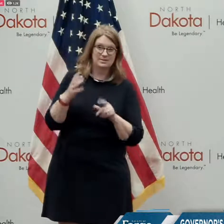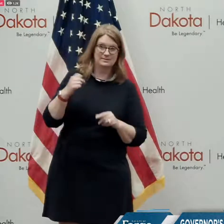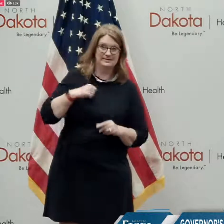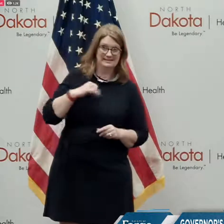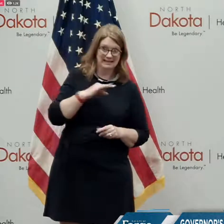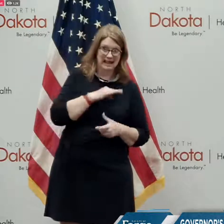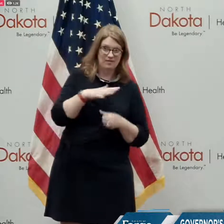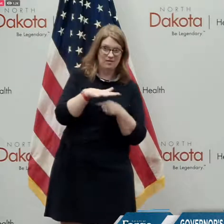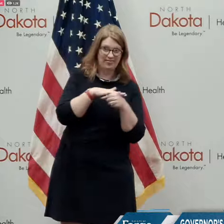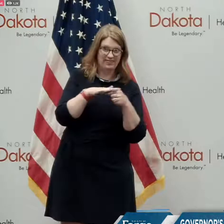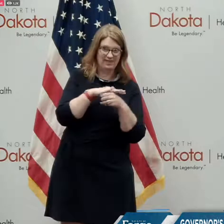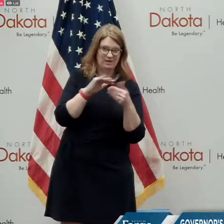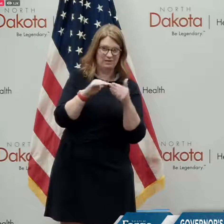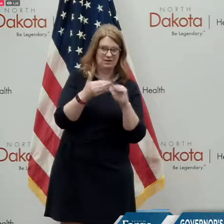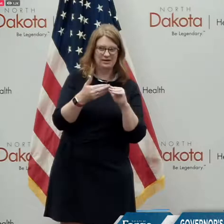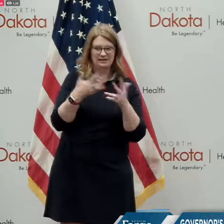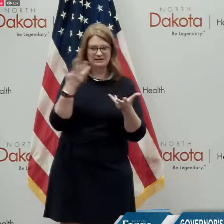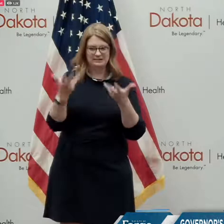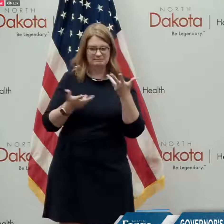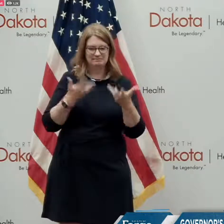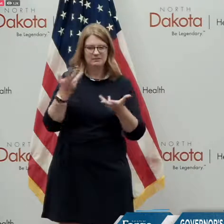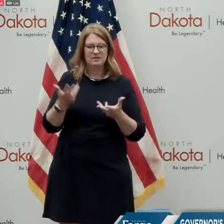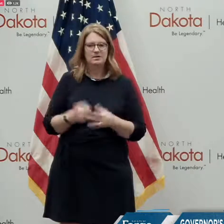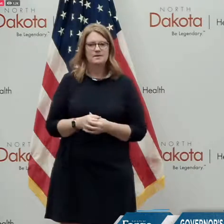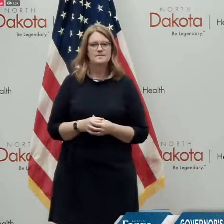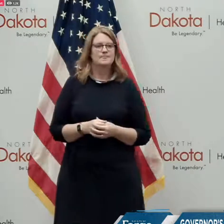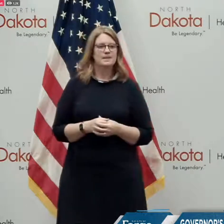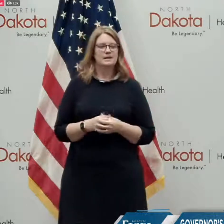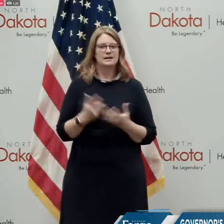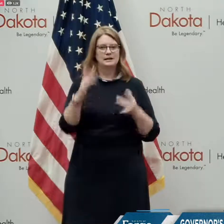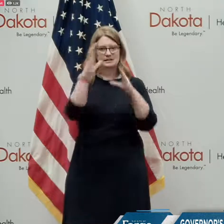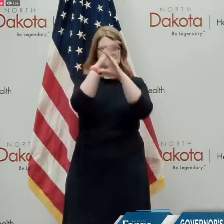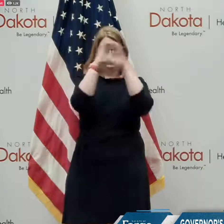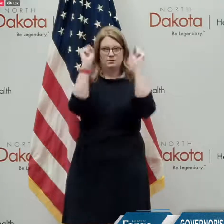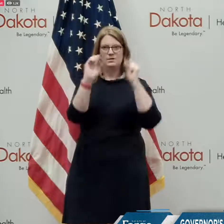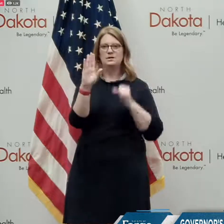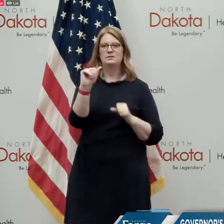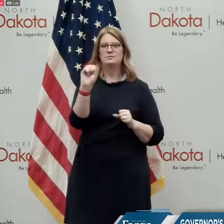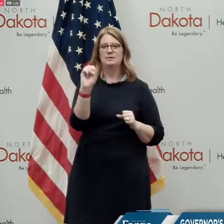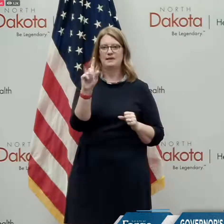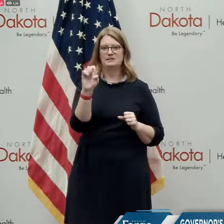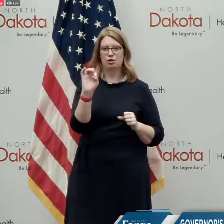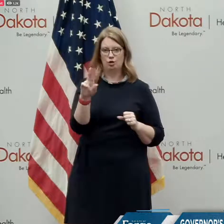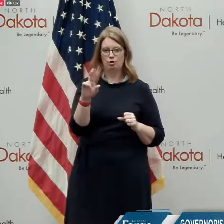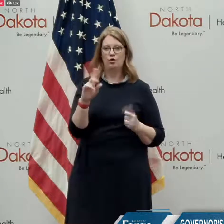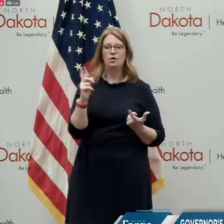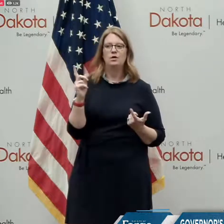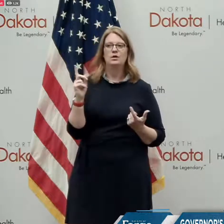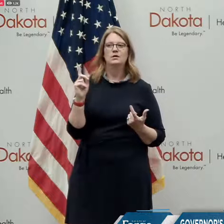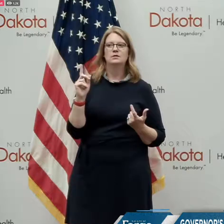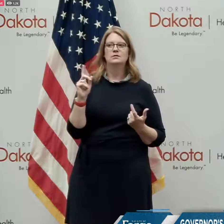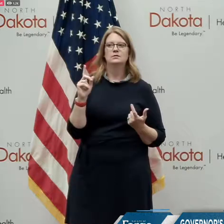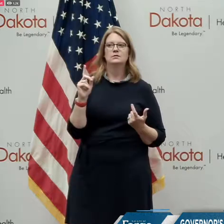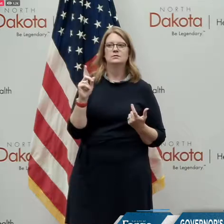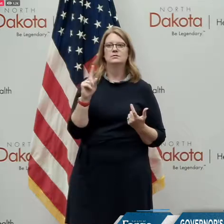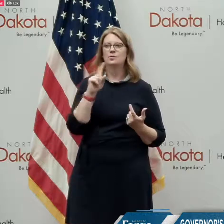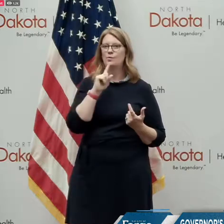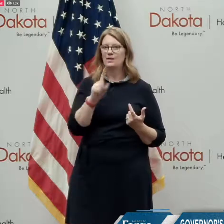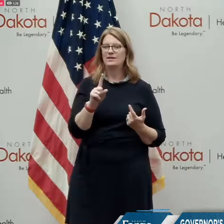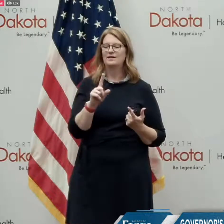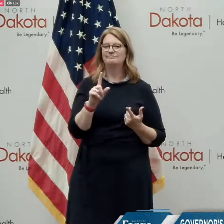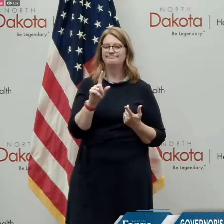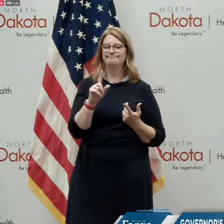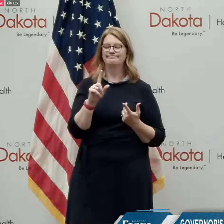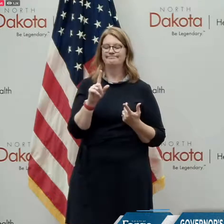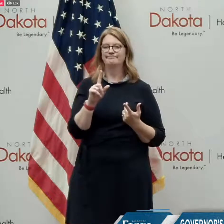And so we know that I think, as Superintendent Basler made a very strong and